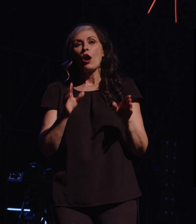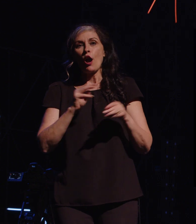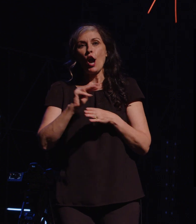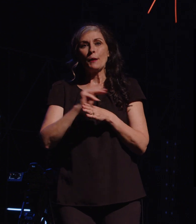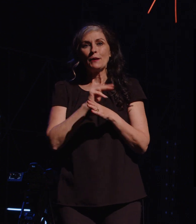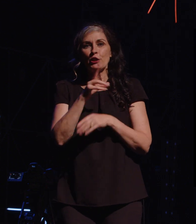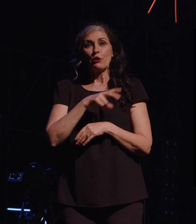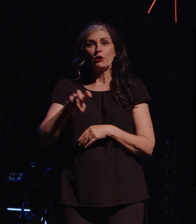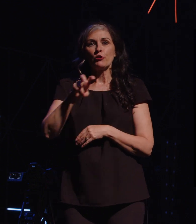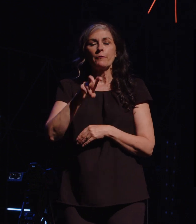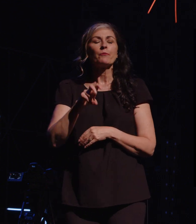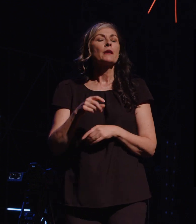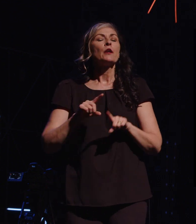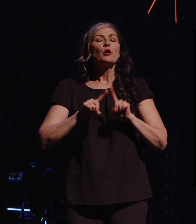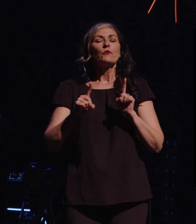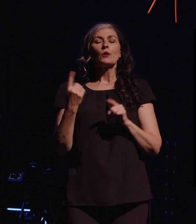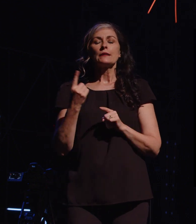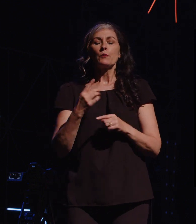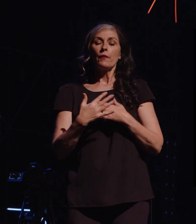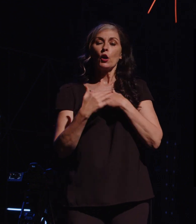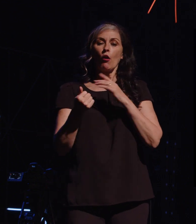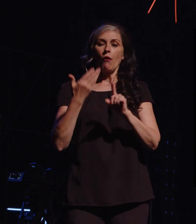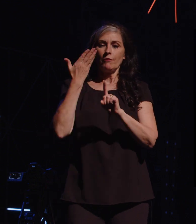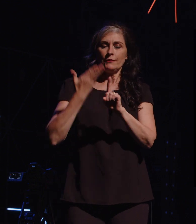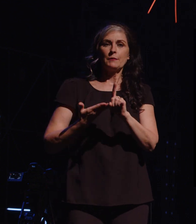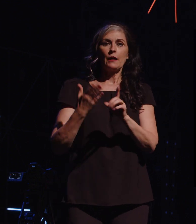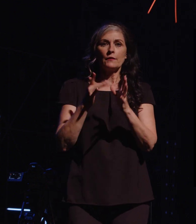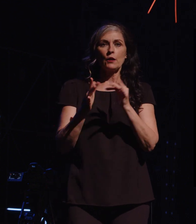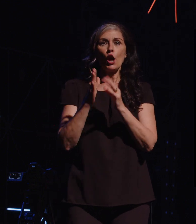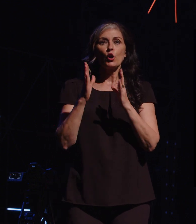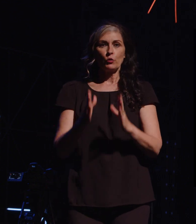for any person who would call themselves a Christian,